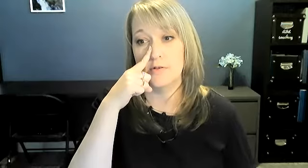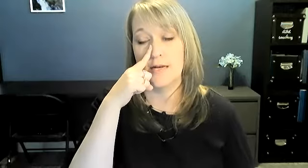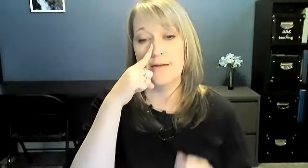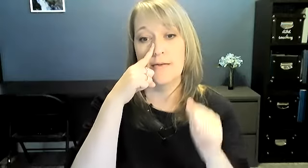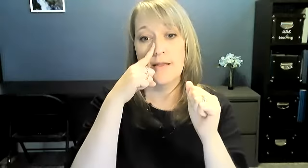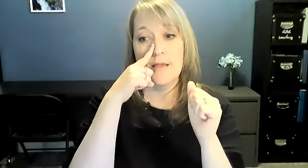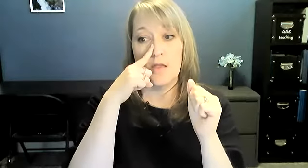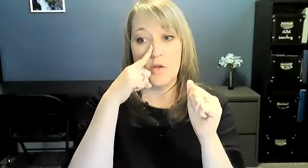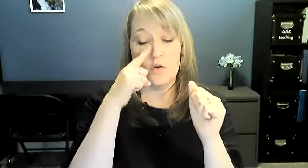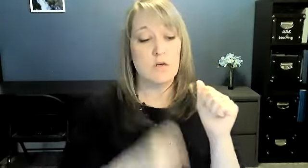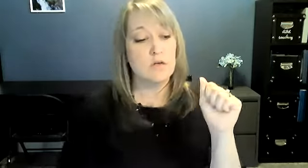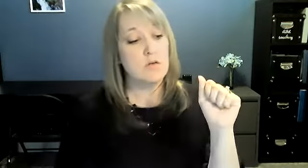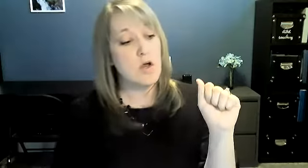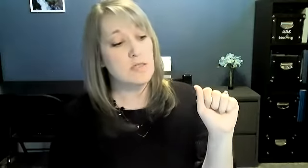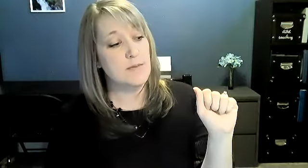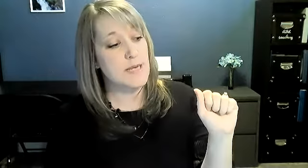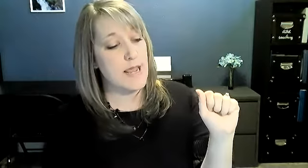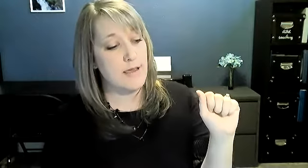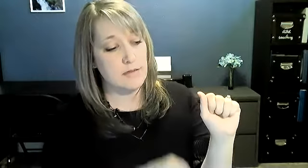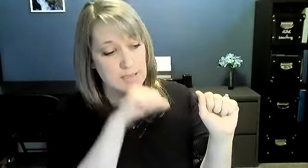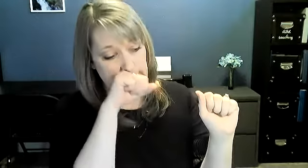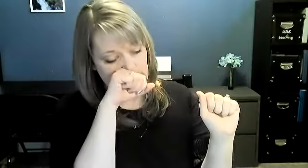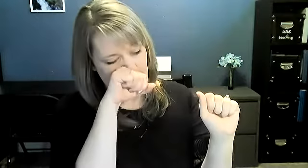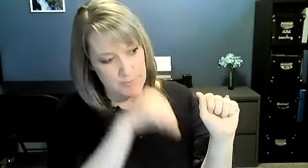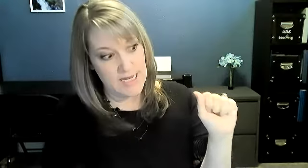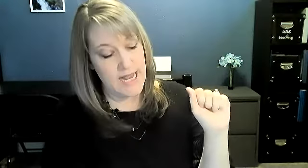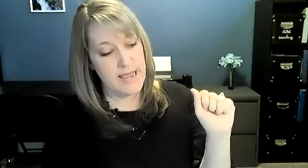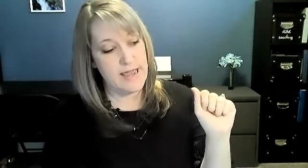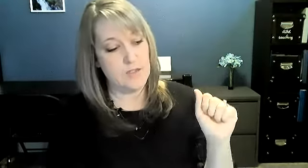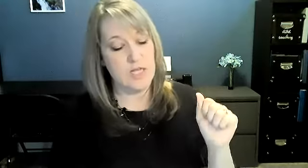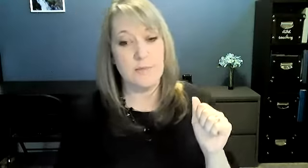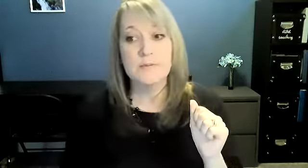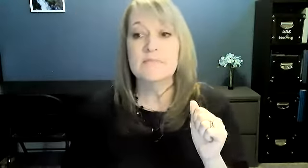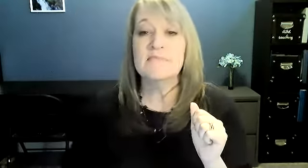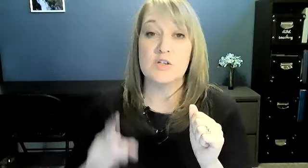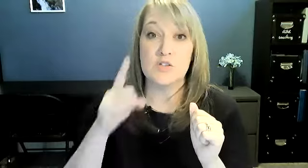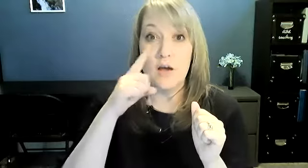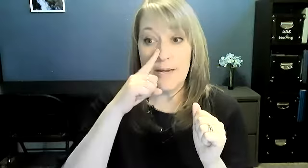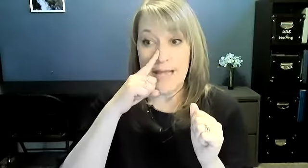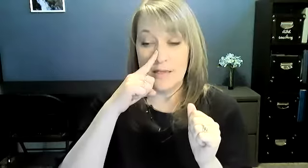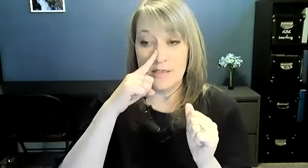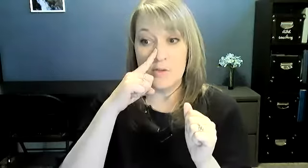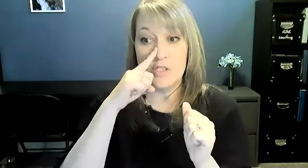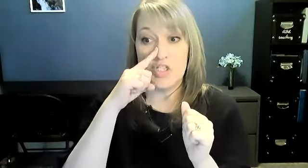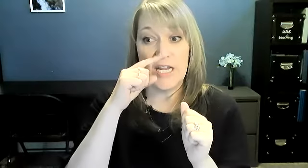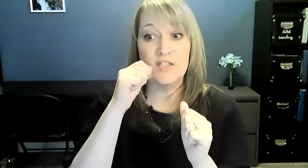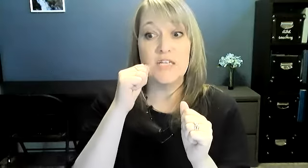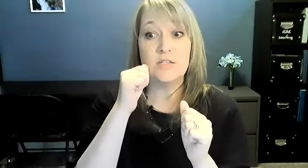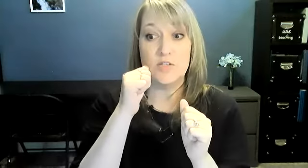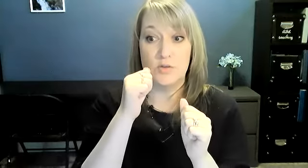right? Your non-dominant hand is going to be an A hand shape. Your dominant hand is going to change into